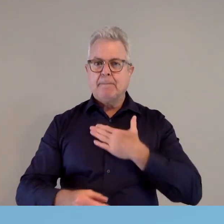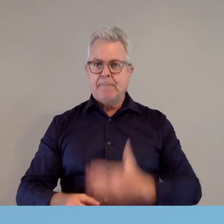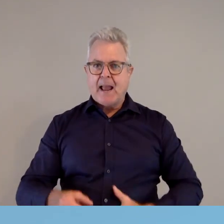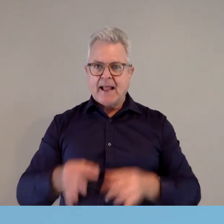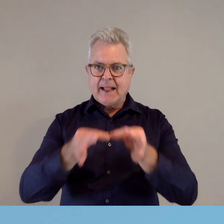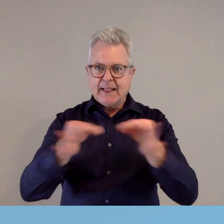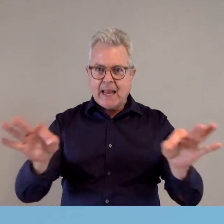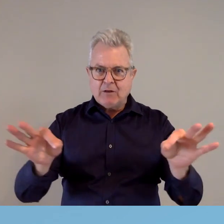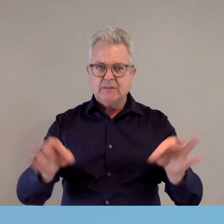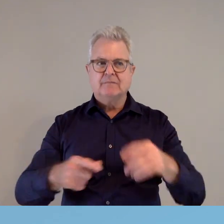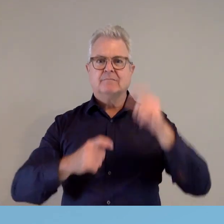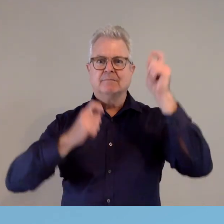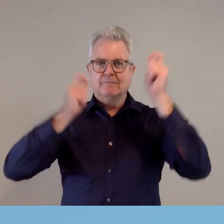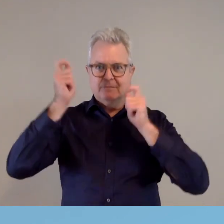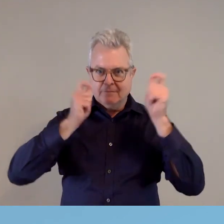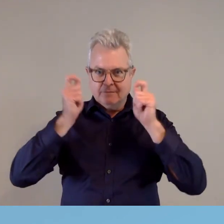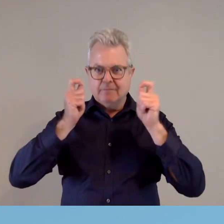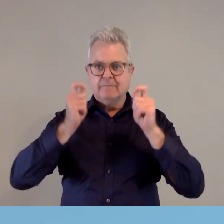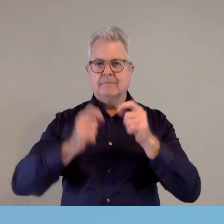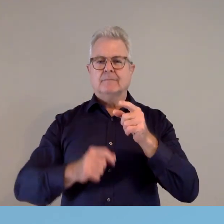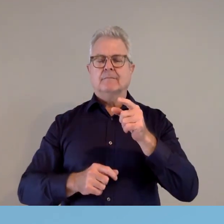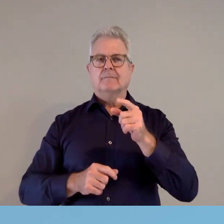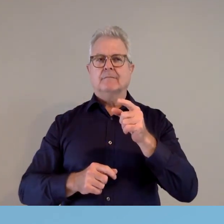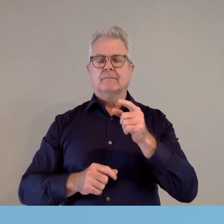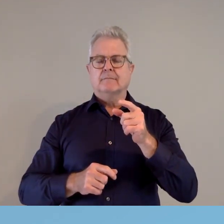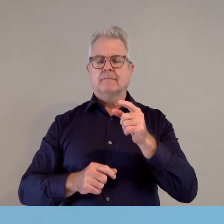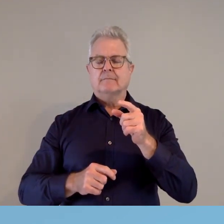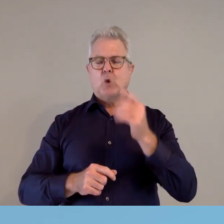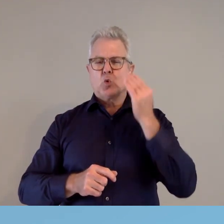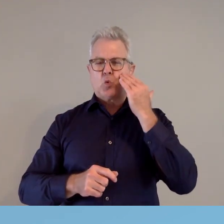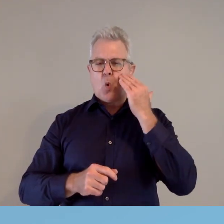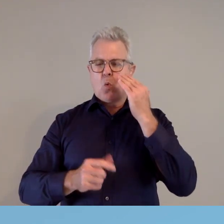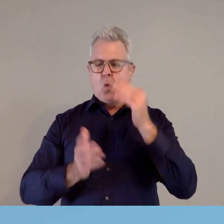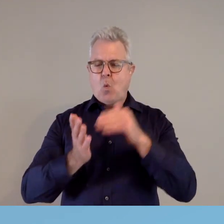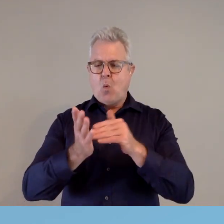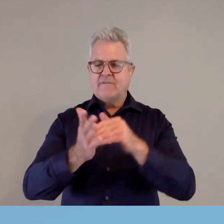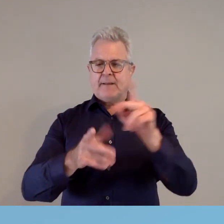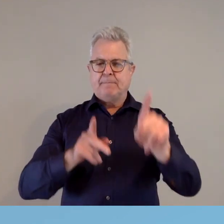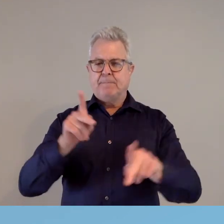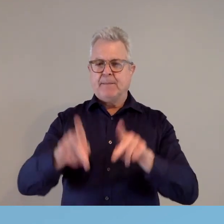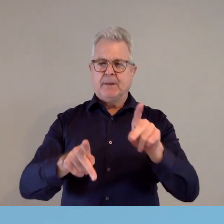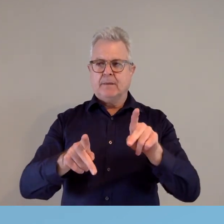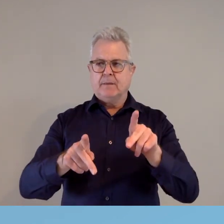That includes my language, my body language, my facial expression.